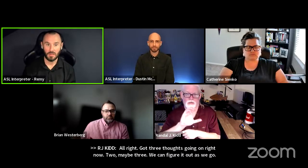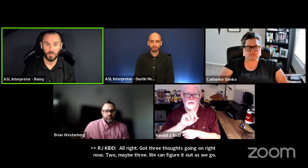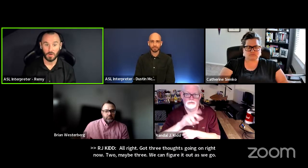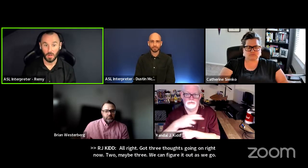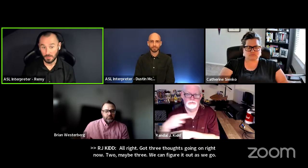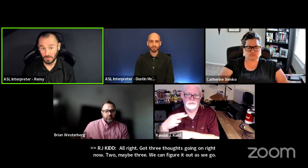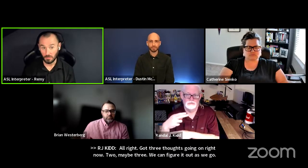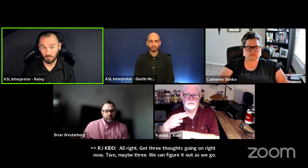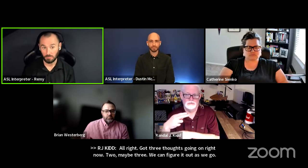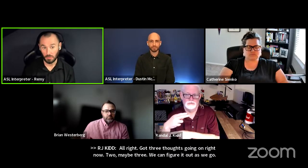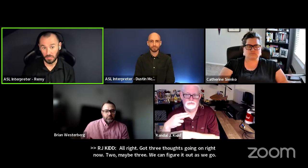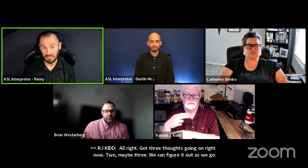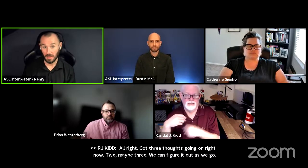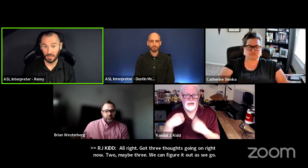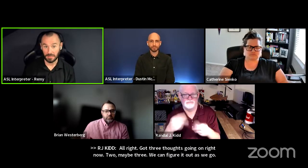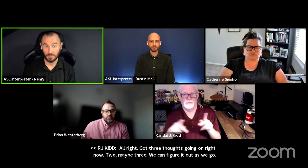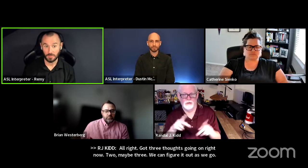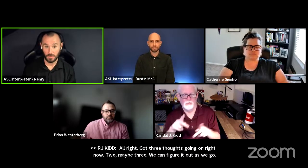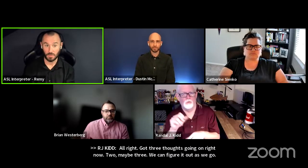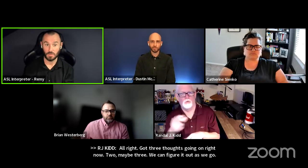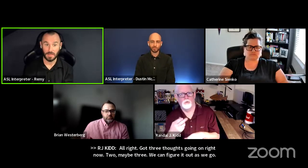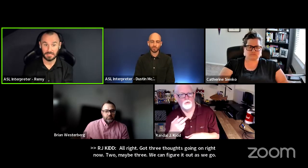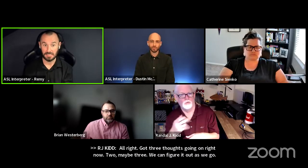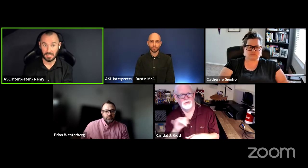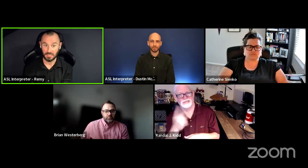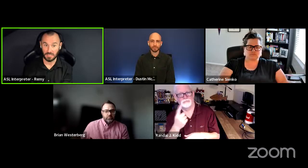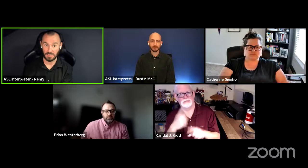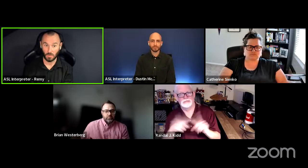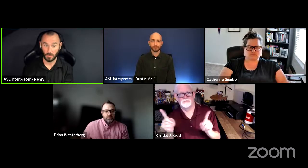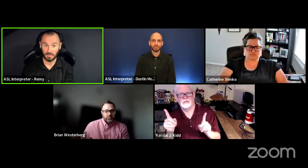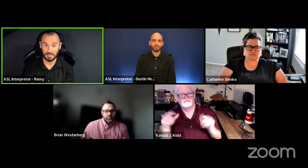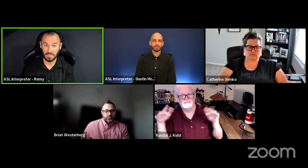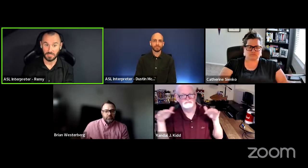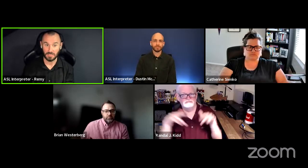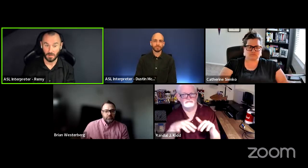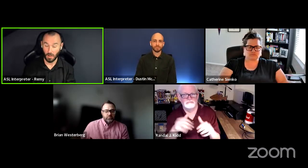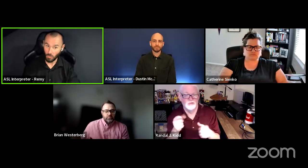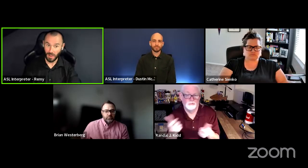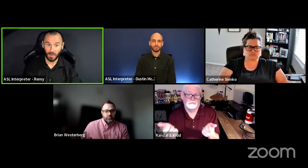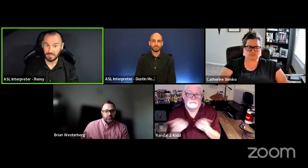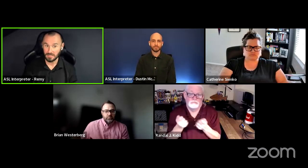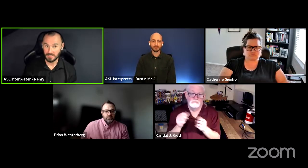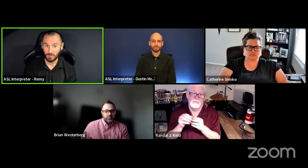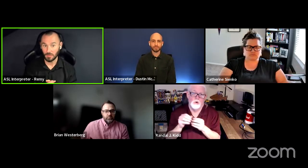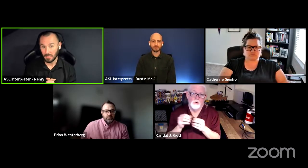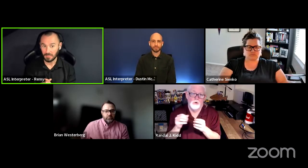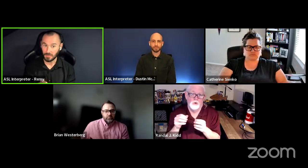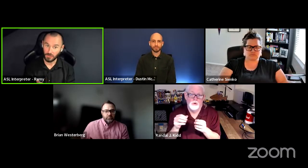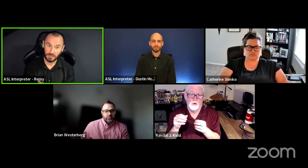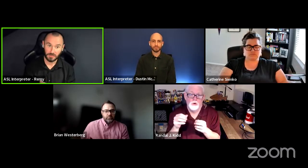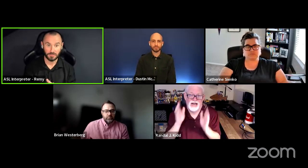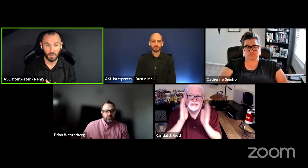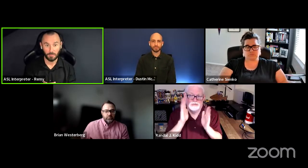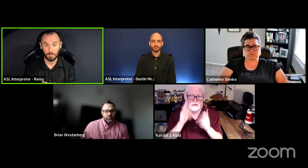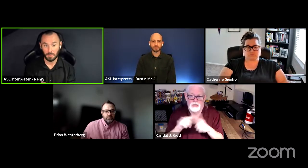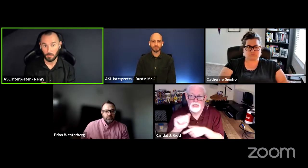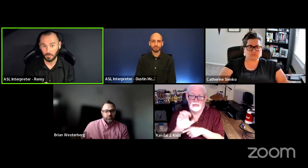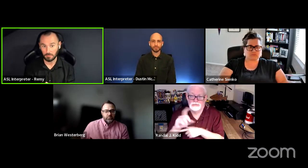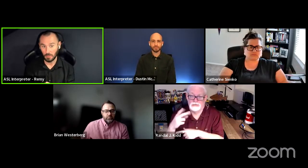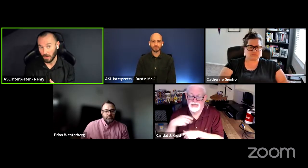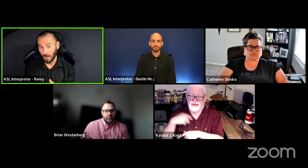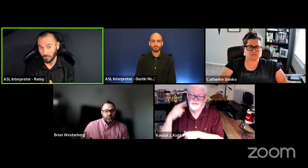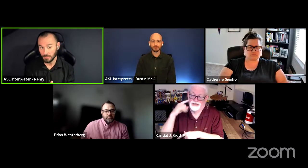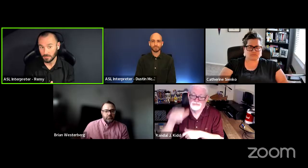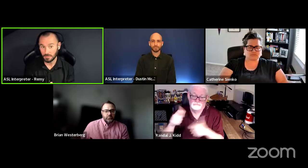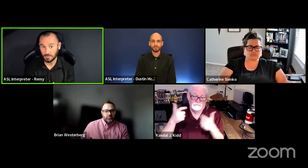public, it would also bring a spotlight to ACDHH as an organization. Oh, wow, this is something unique, different, could draw a bit